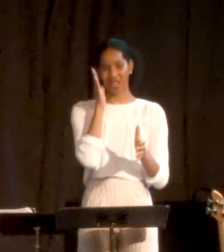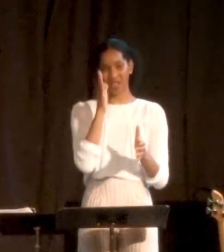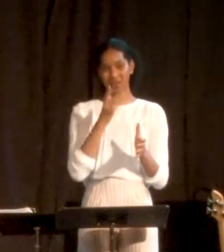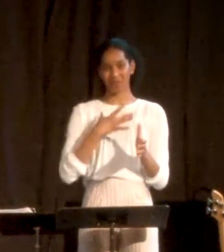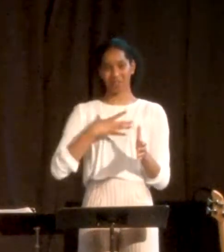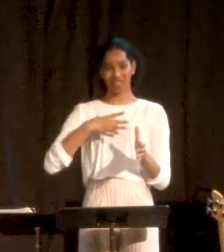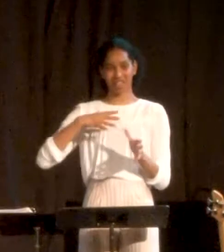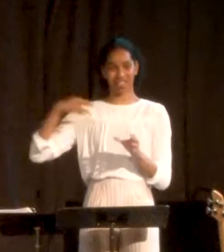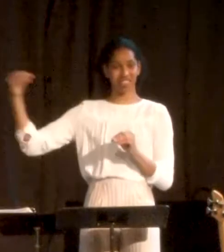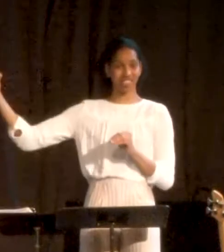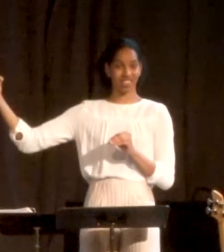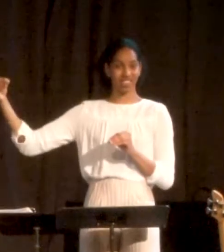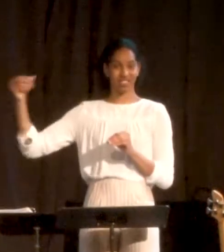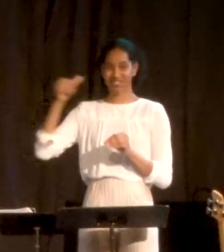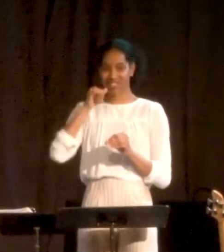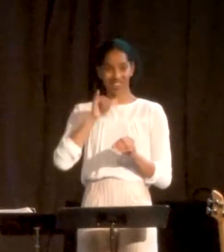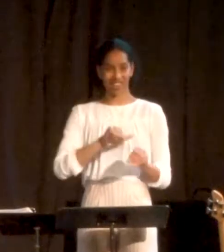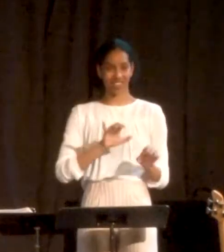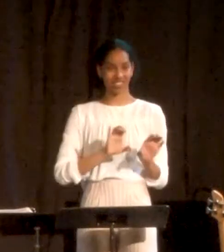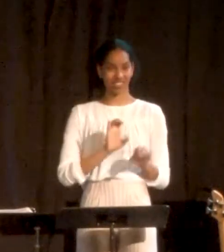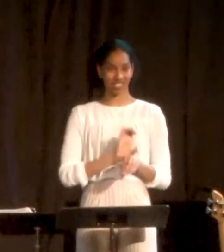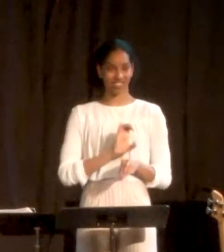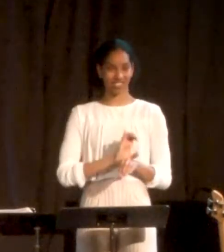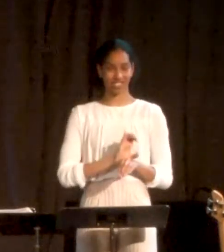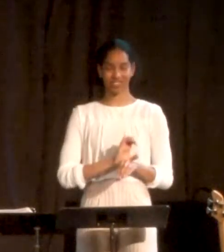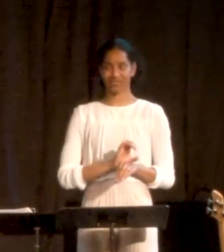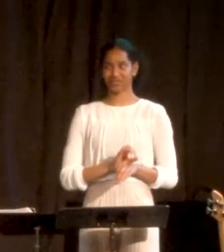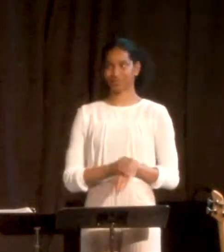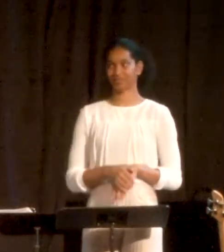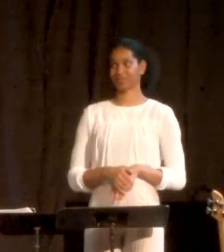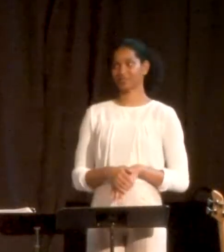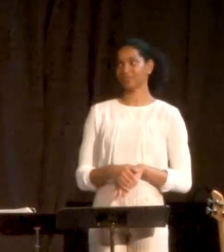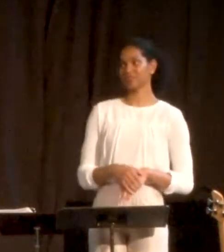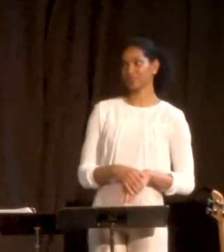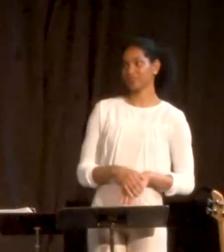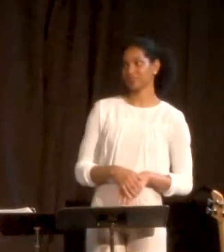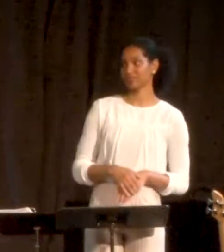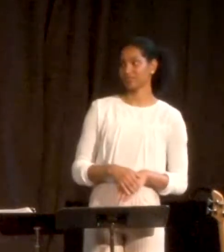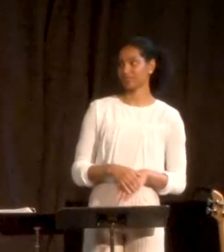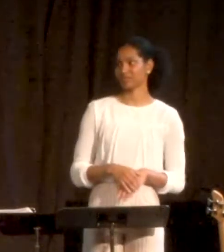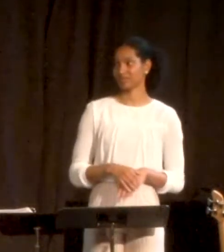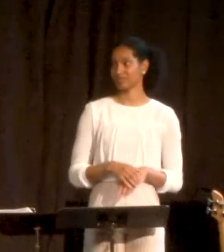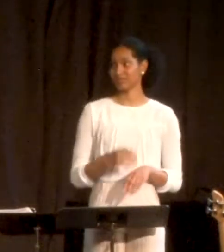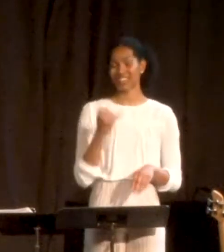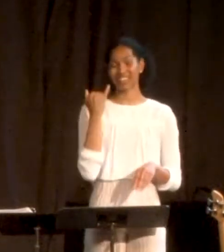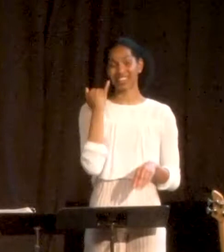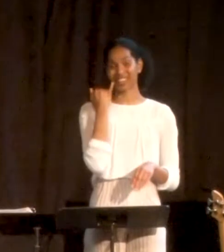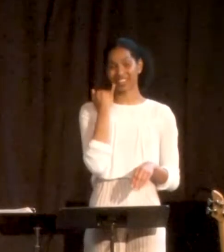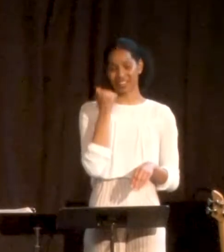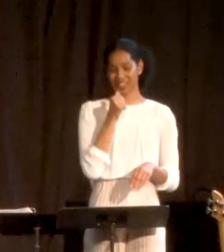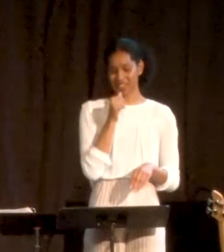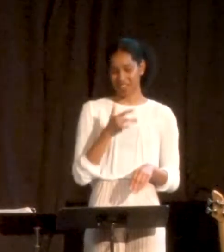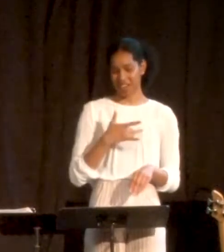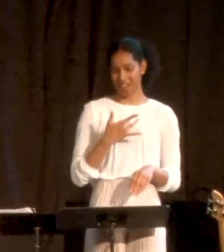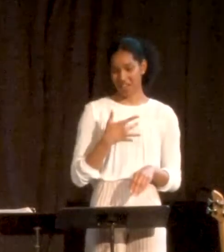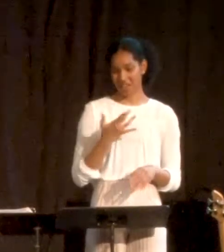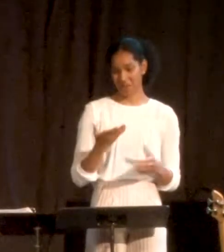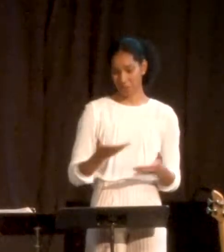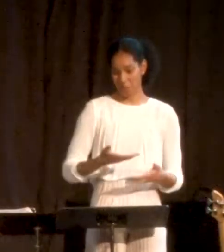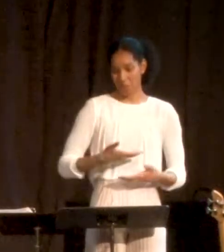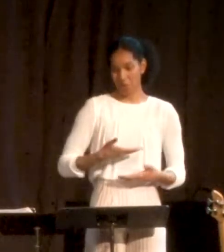if he or she has been actively rebuffed, they're going to go elsewhere. Now, when I mention